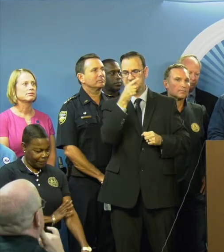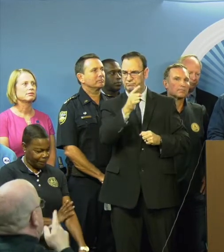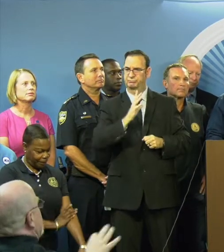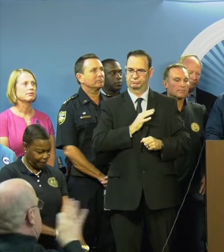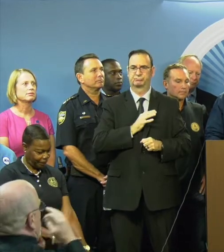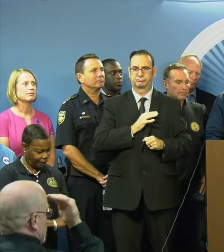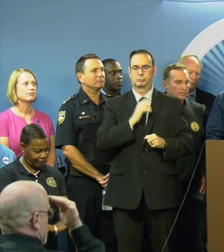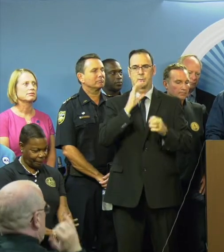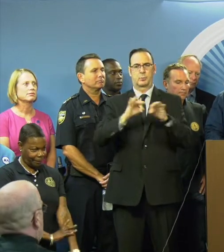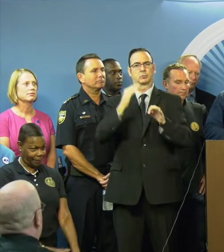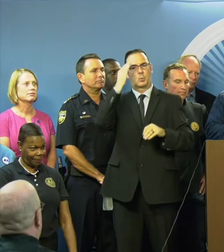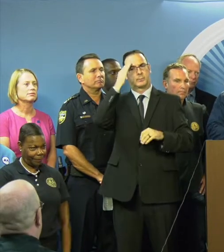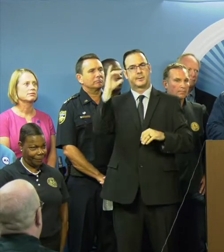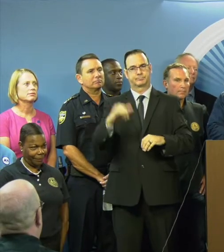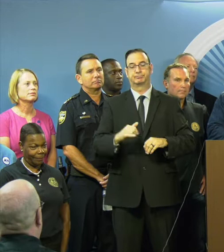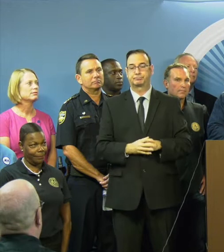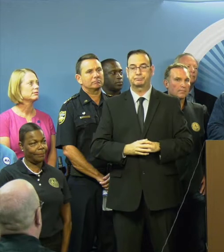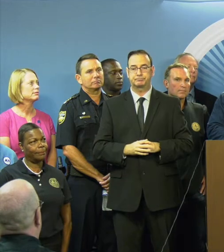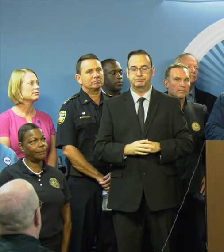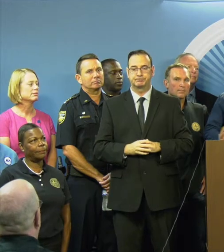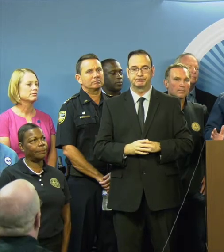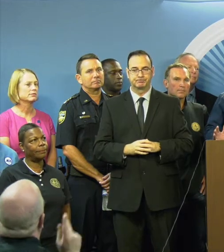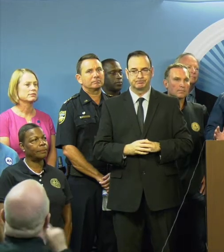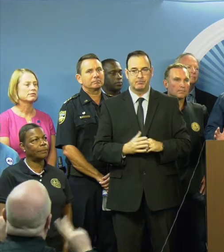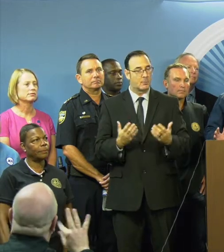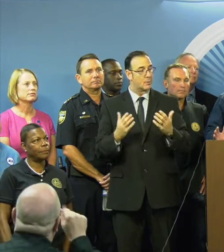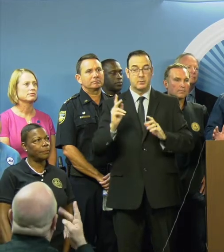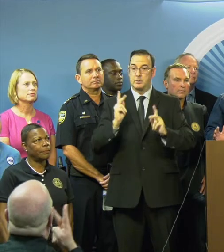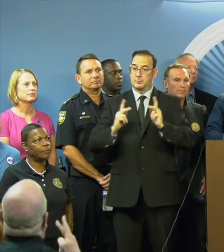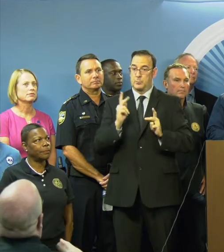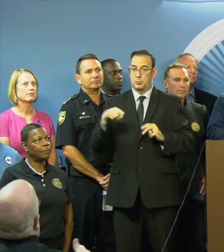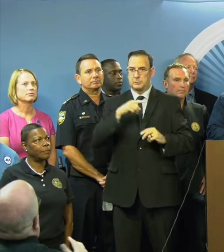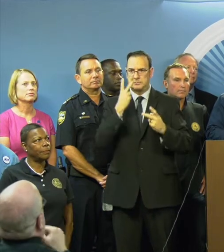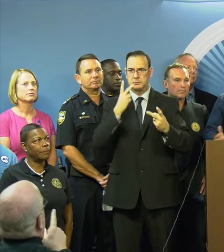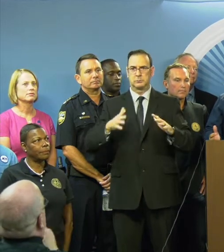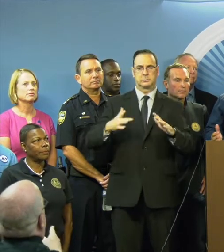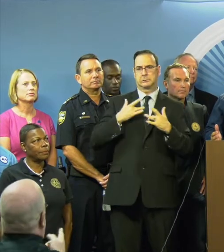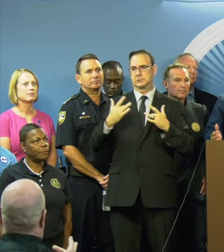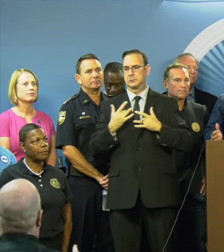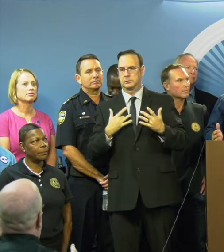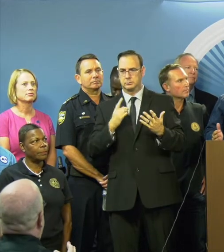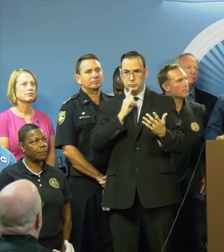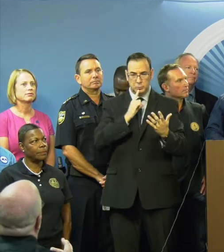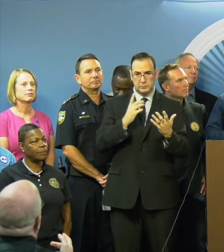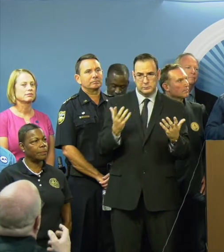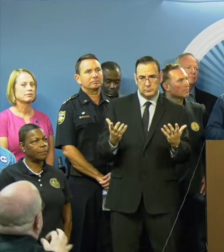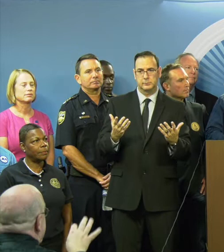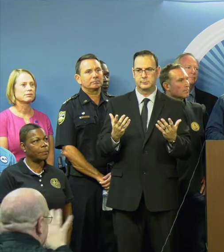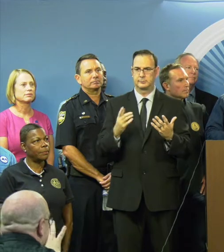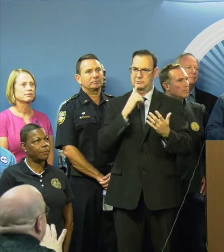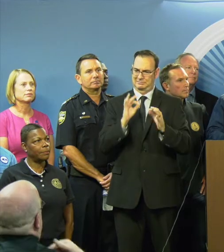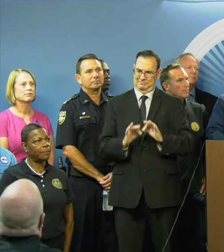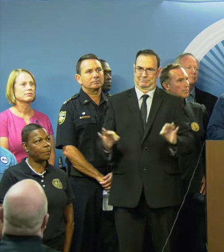very important. For folks in Florida, you see the uncertainty. I think the key thing is to, you know,